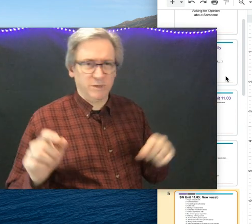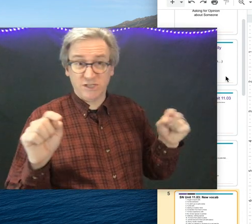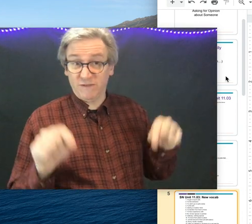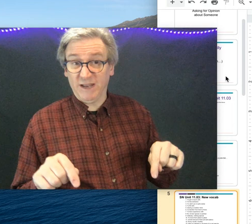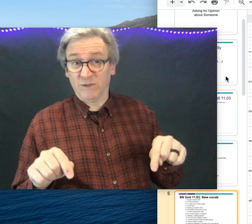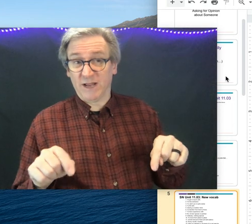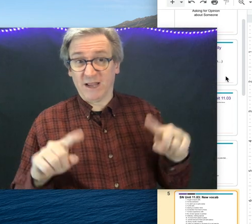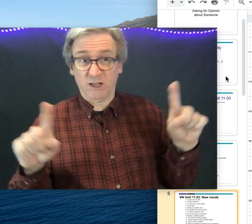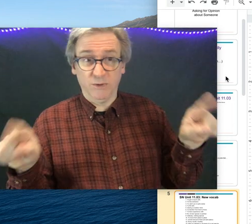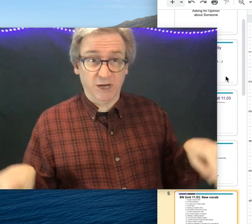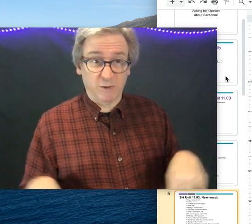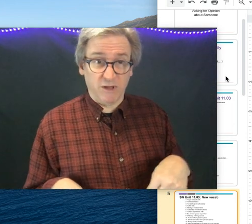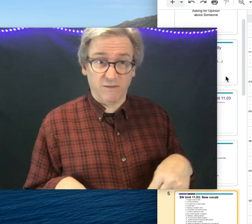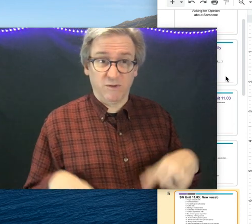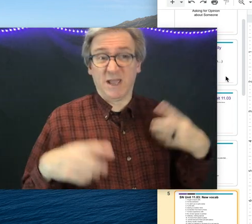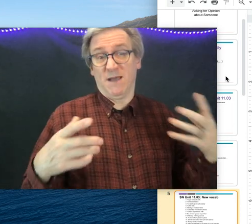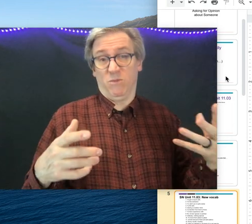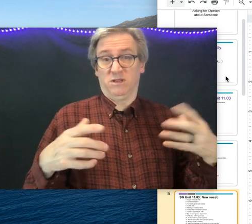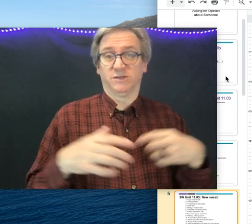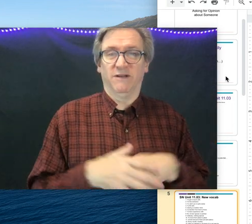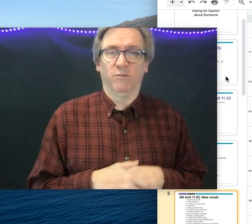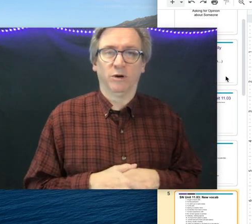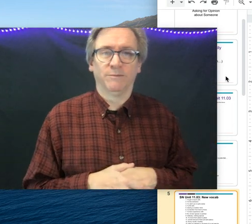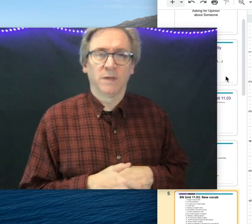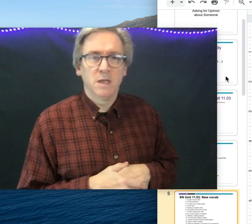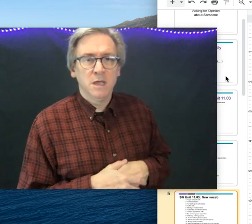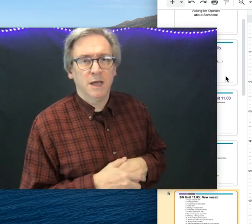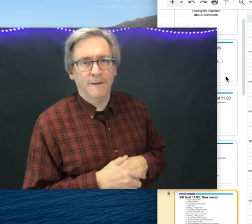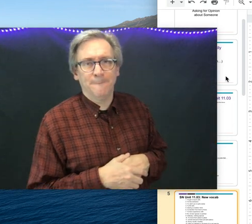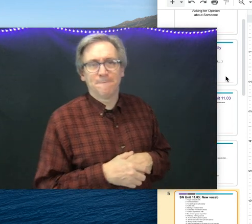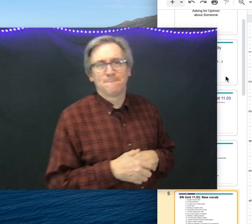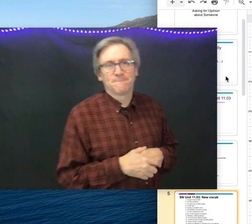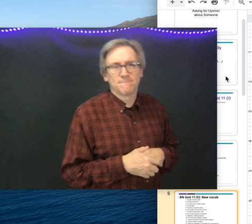show other ones. The video that I include in here with all the vocab will also have more.